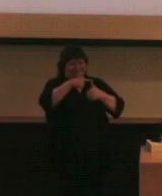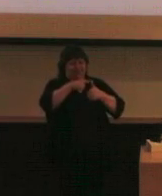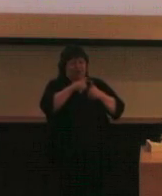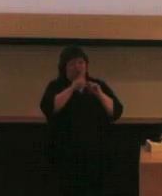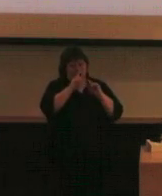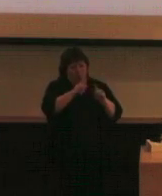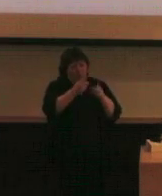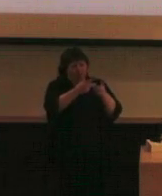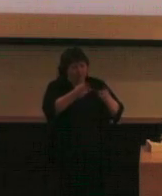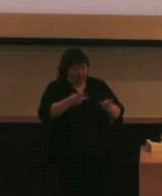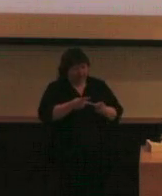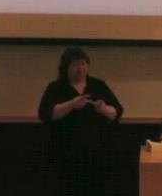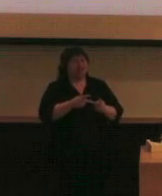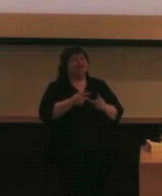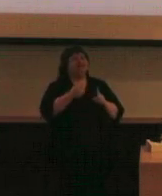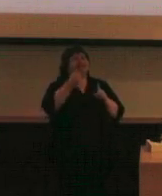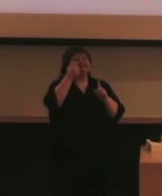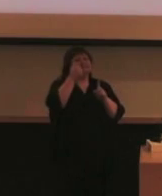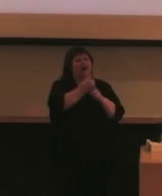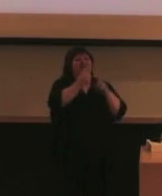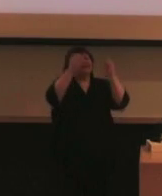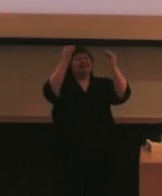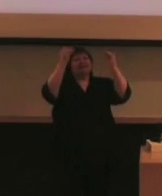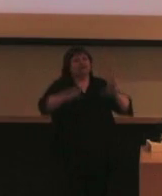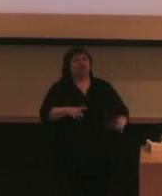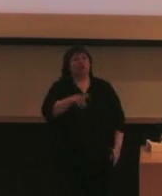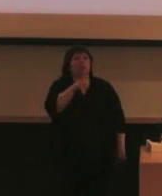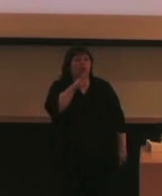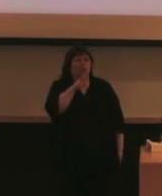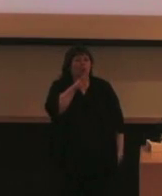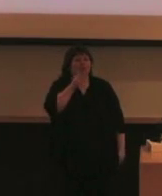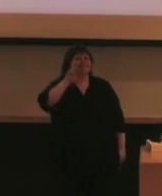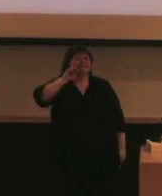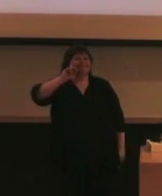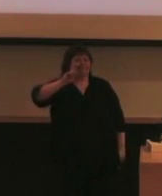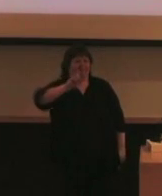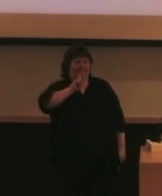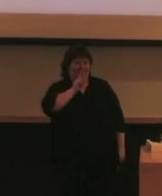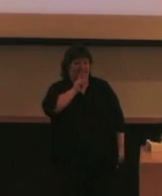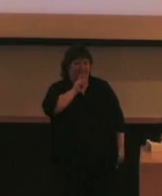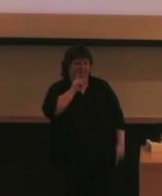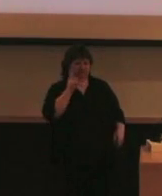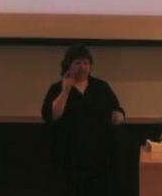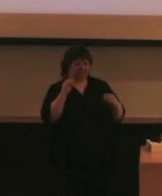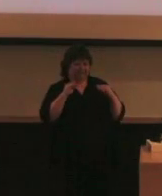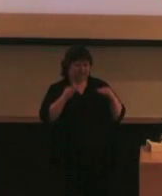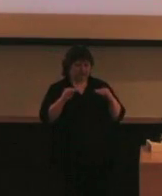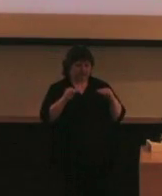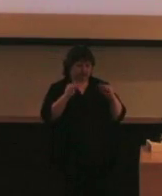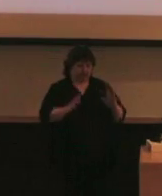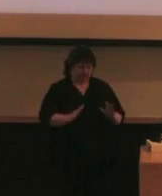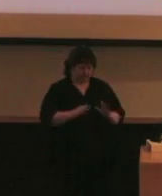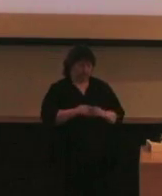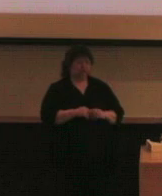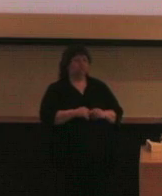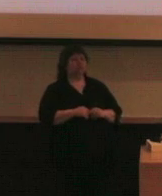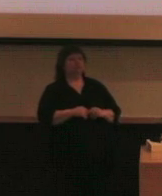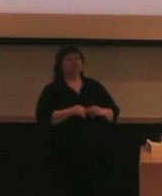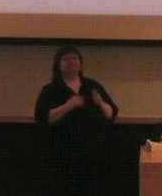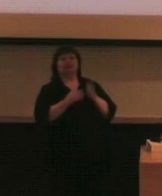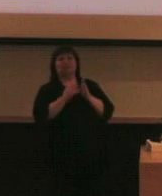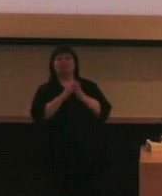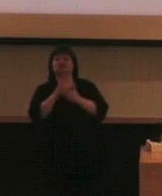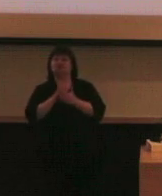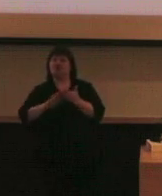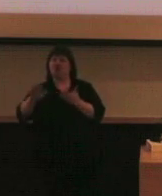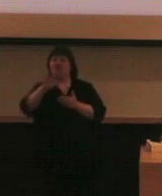to a place where they have a deaf person teaching the language itself. Sometimes in a college